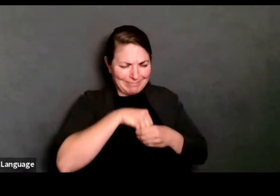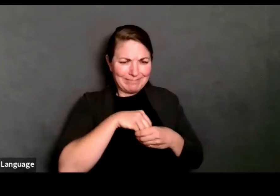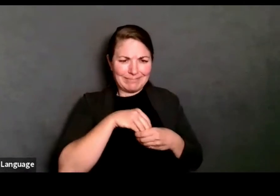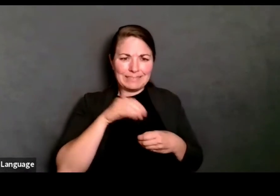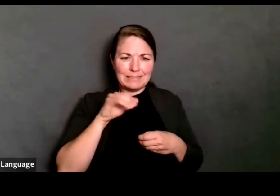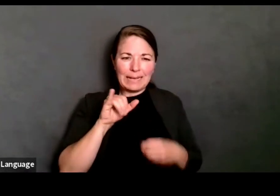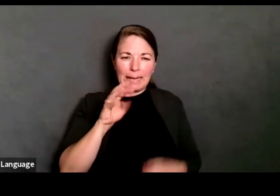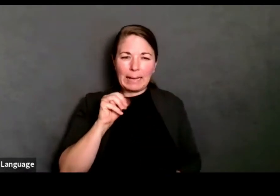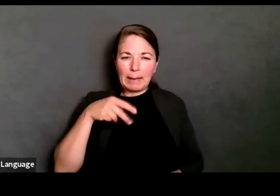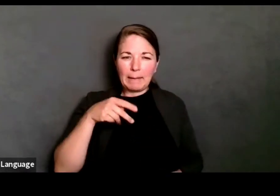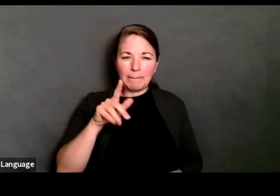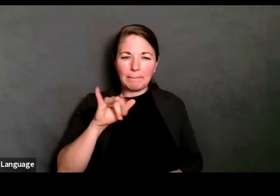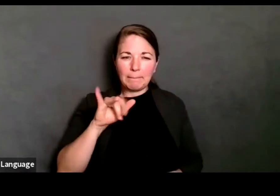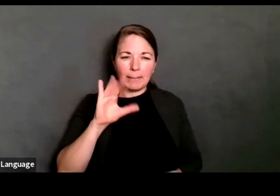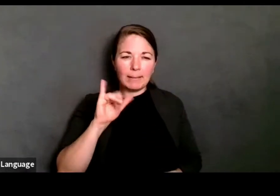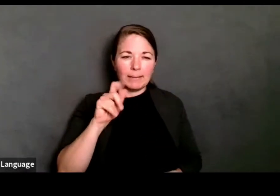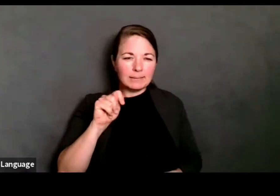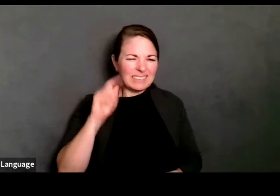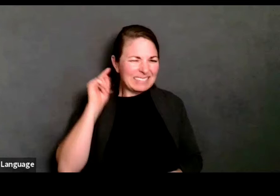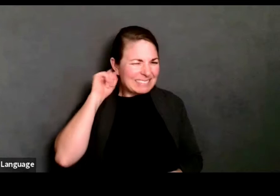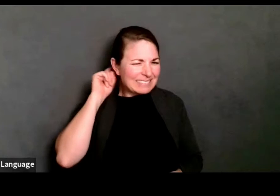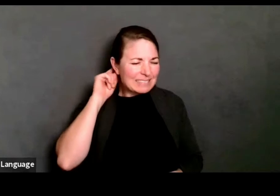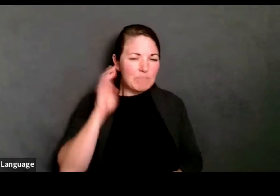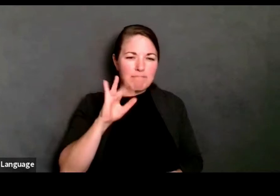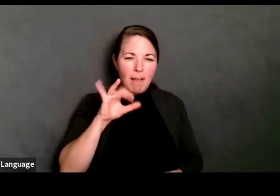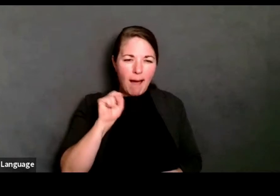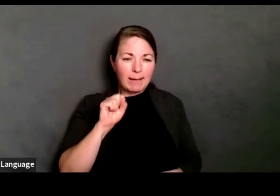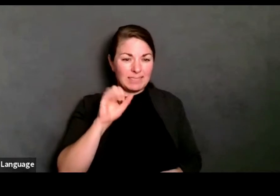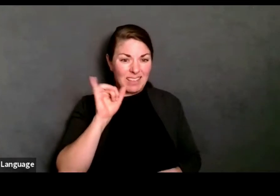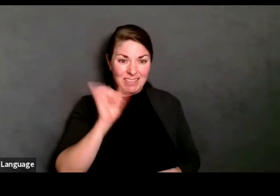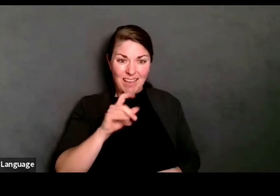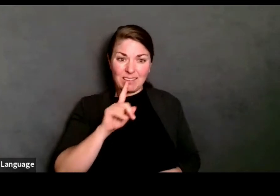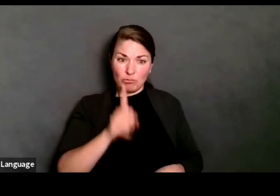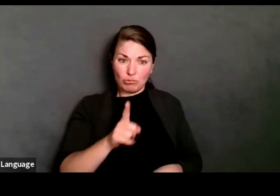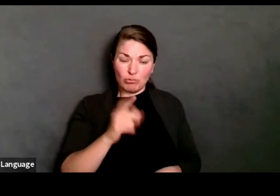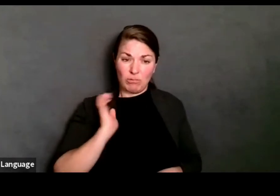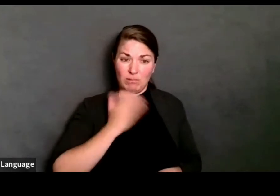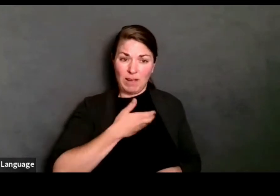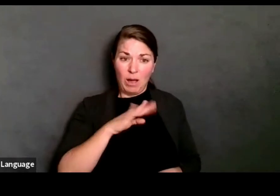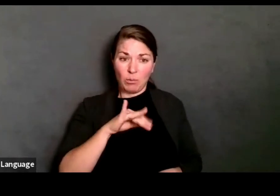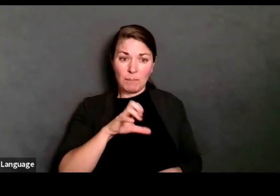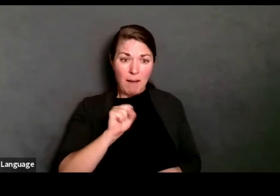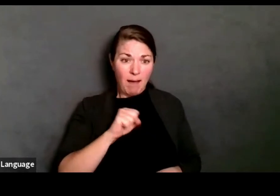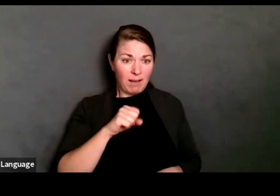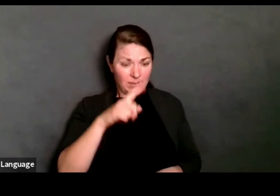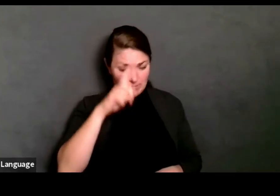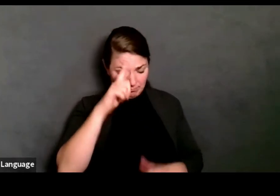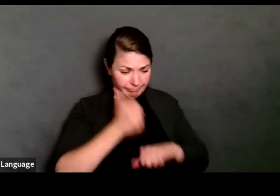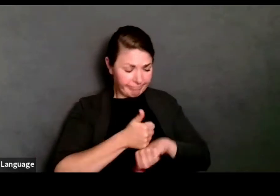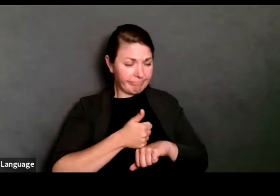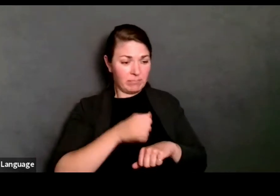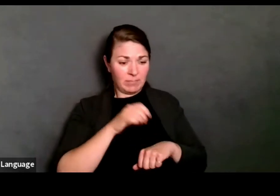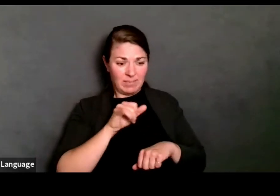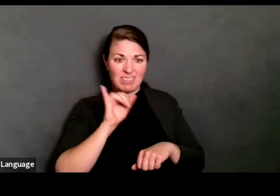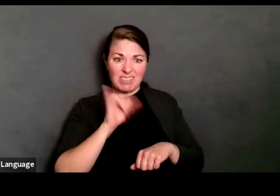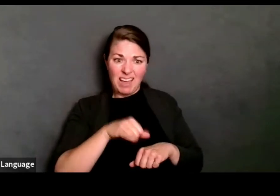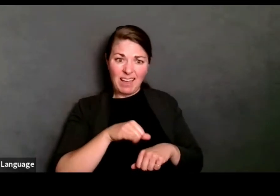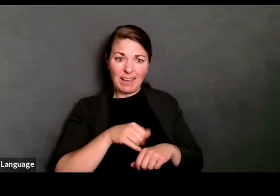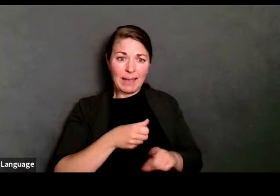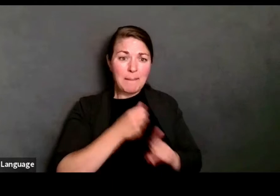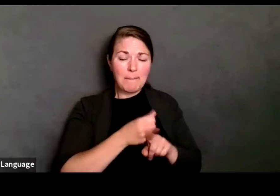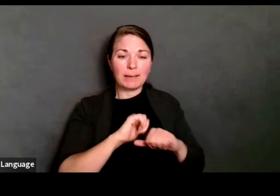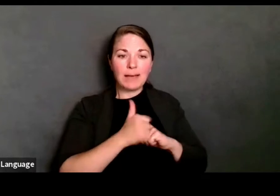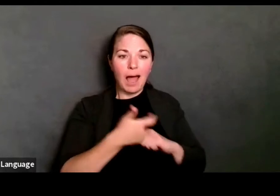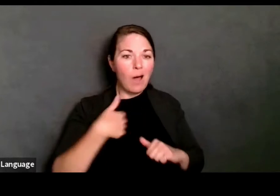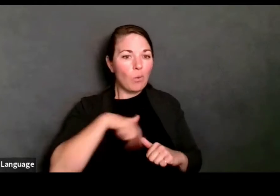is important. Our individual beliefs and biases absolutely affect how we treat others implicitly and explicitly. So